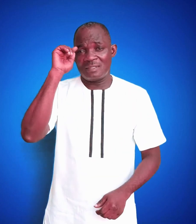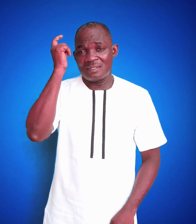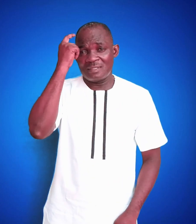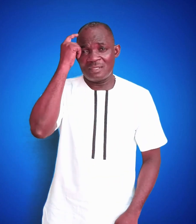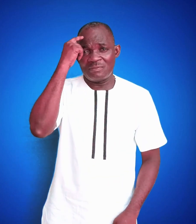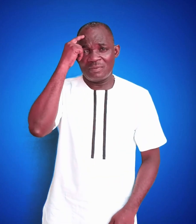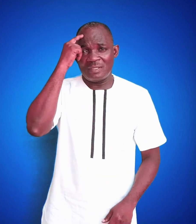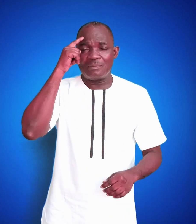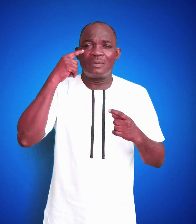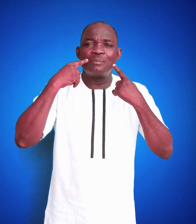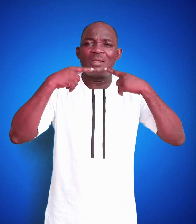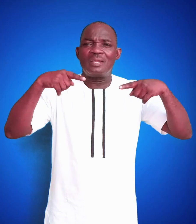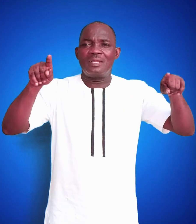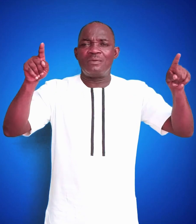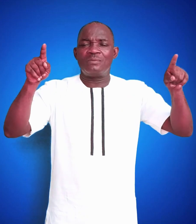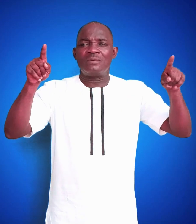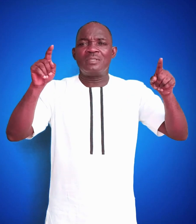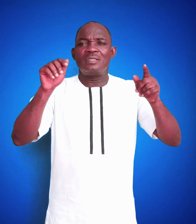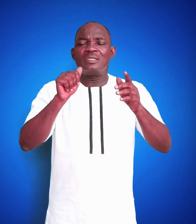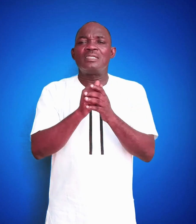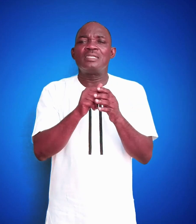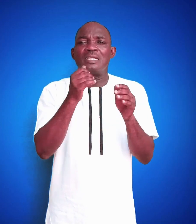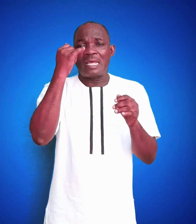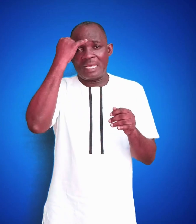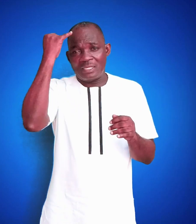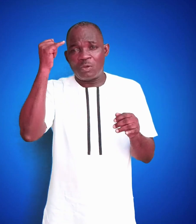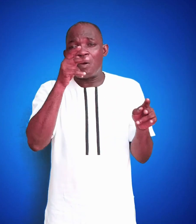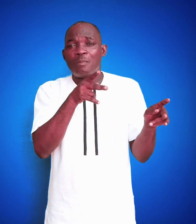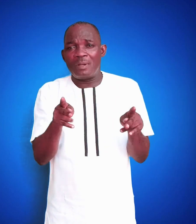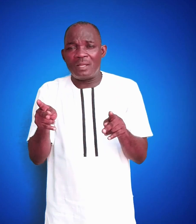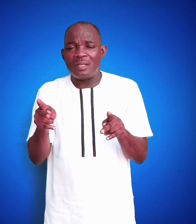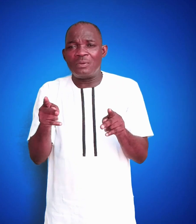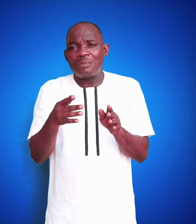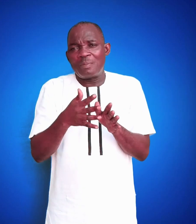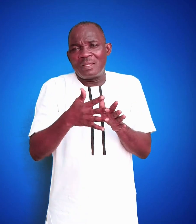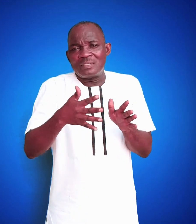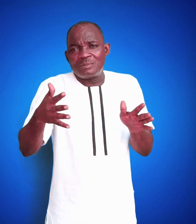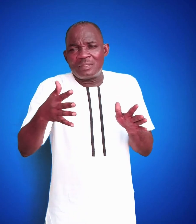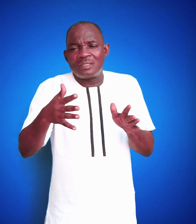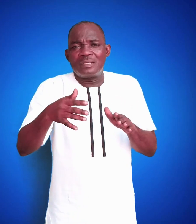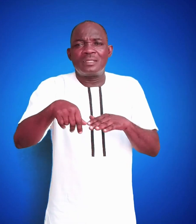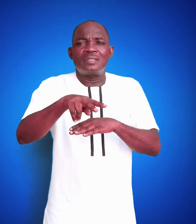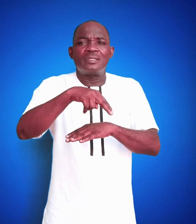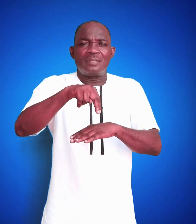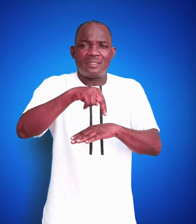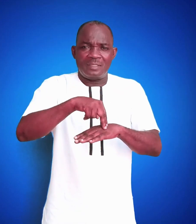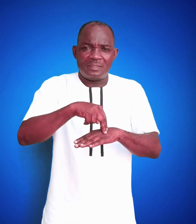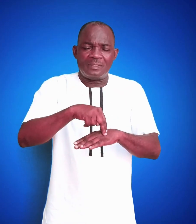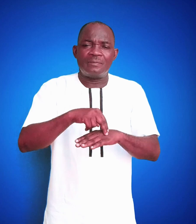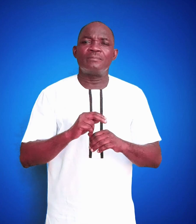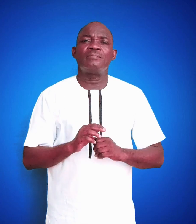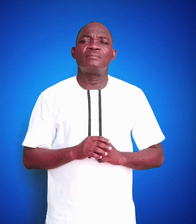Government's declaration of intention to expand nationally,